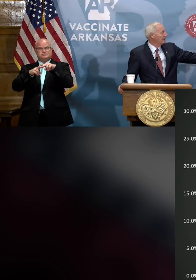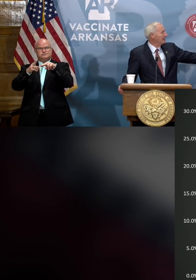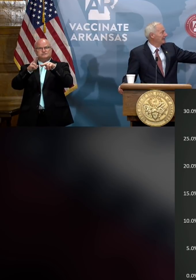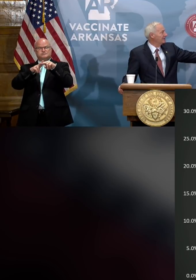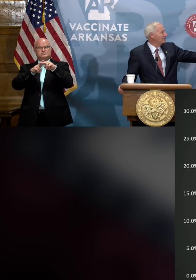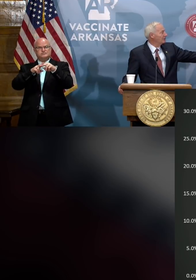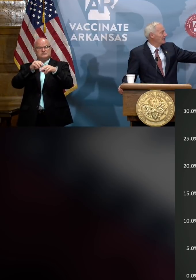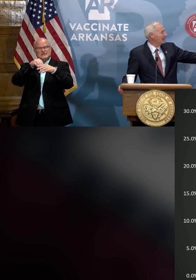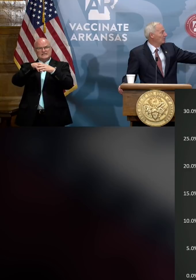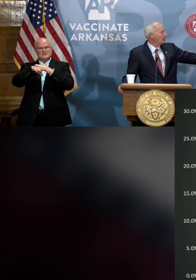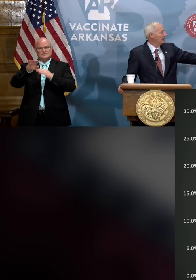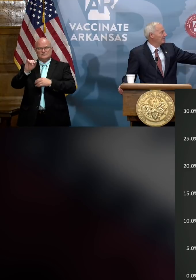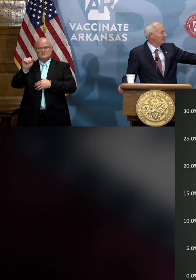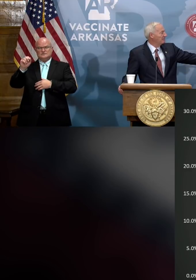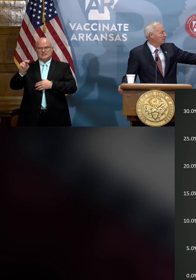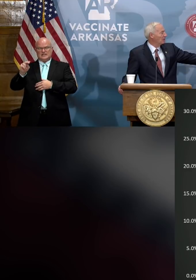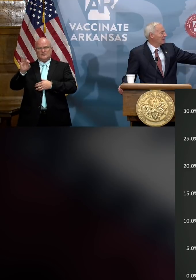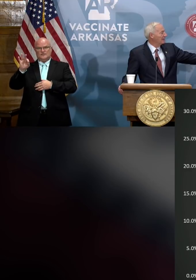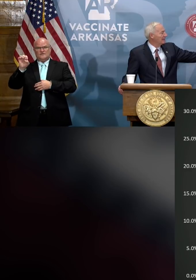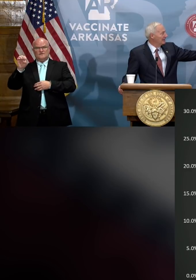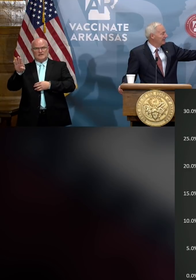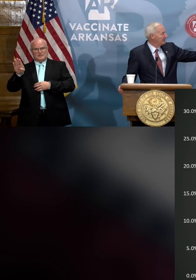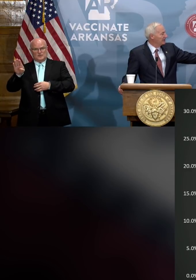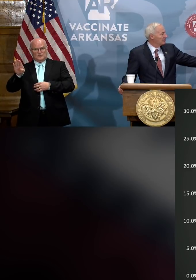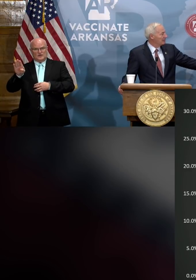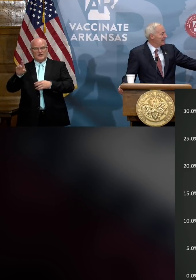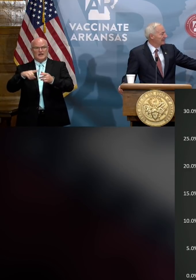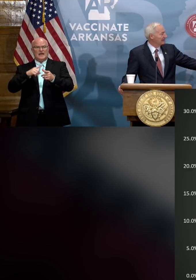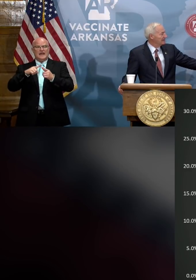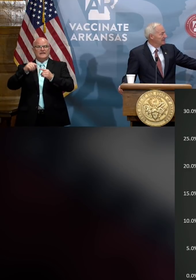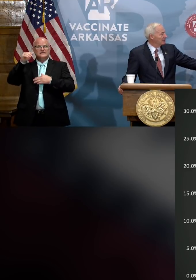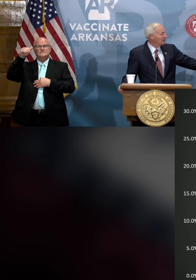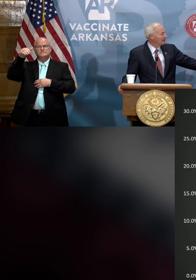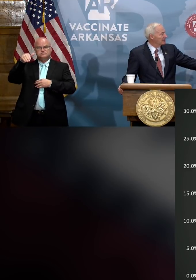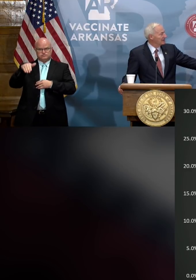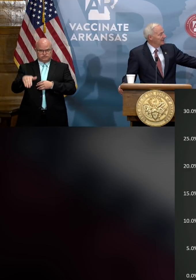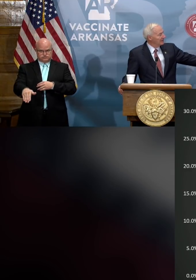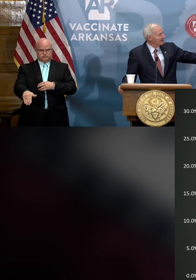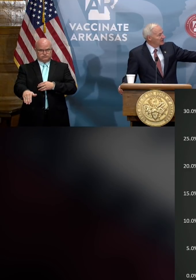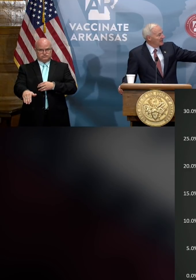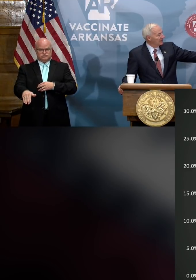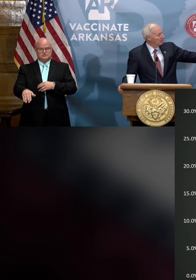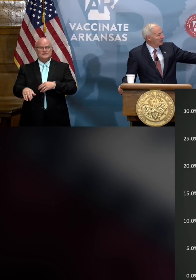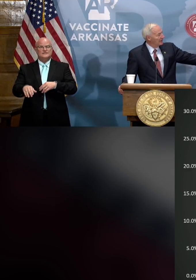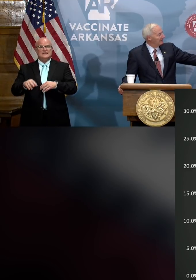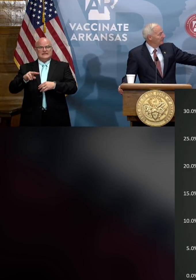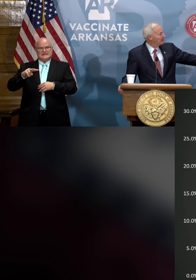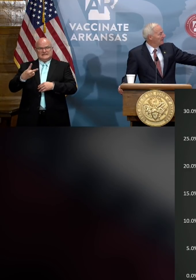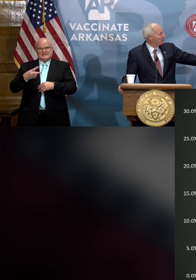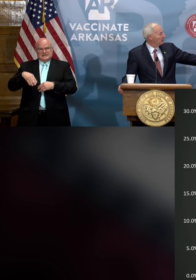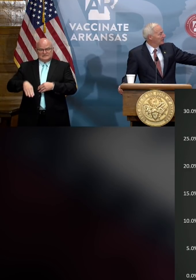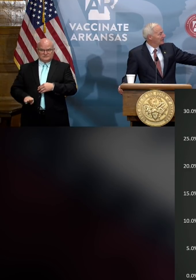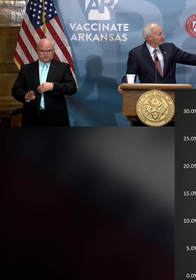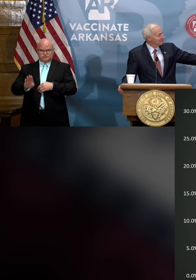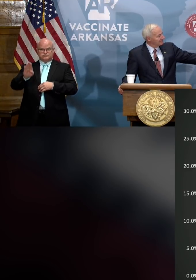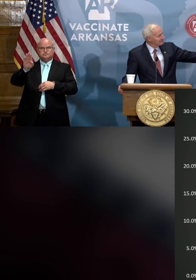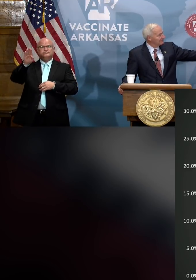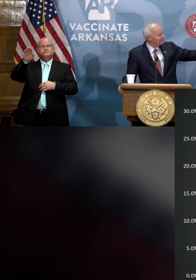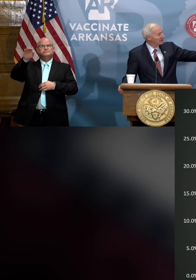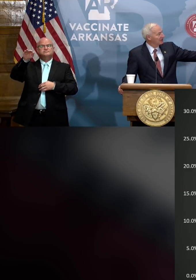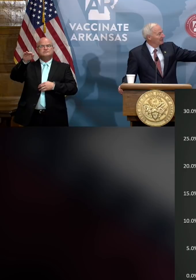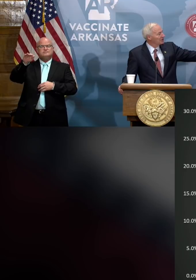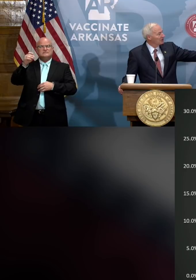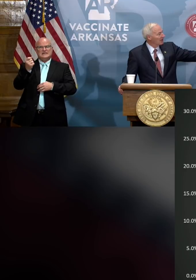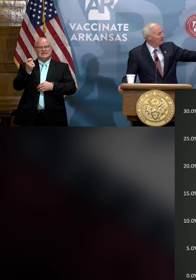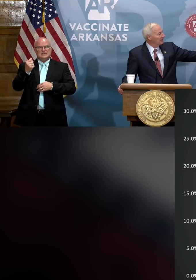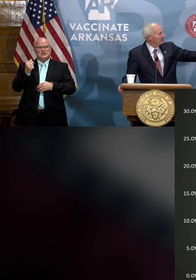as we went into January and February, and then it dramatically decreased. The second wave was